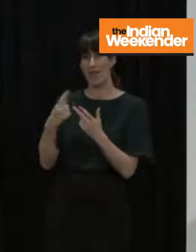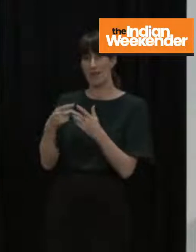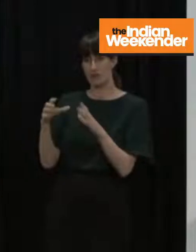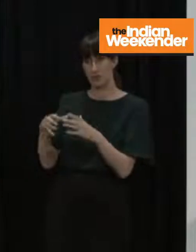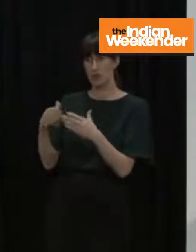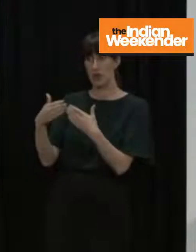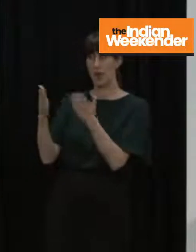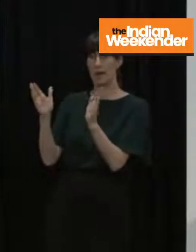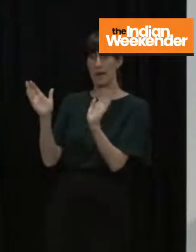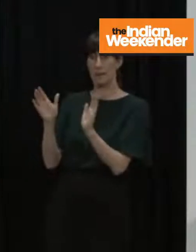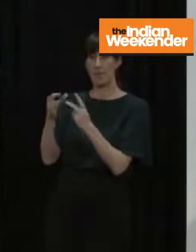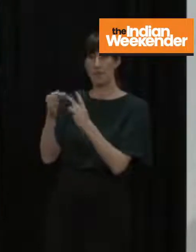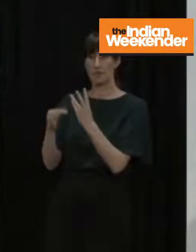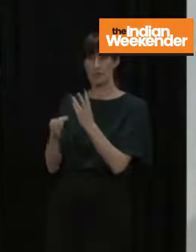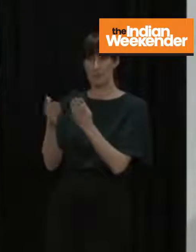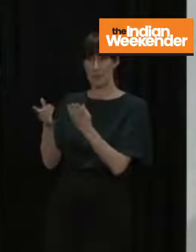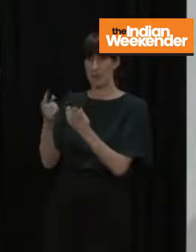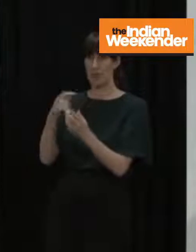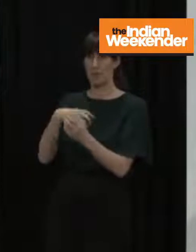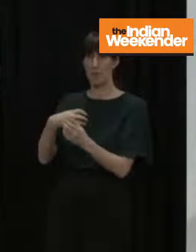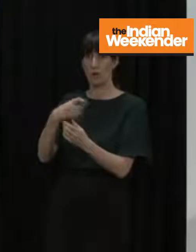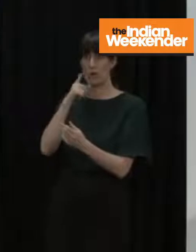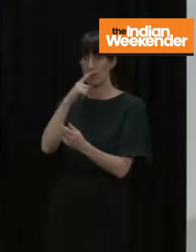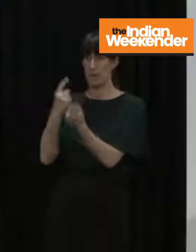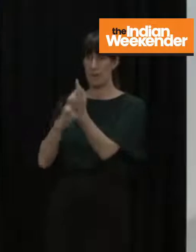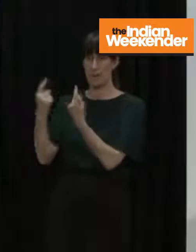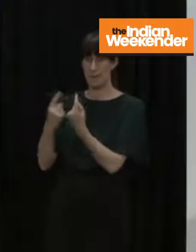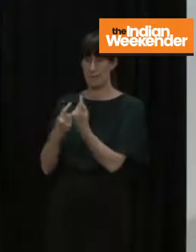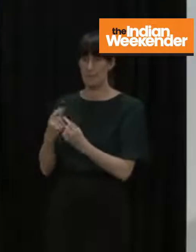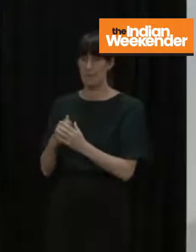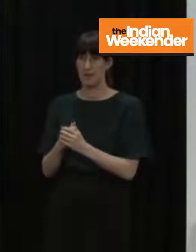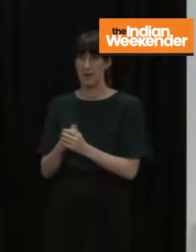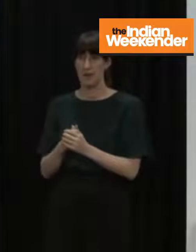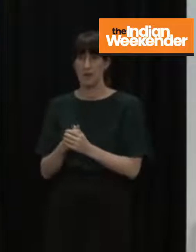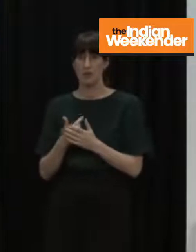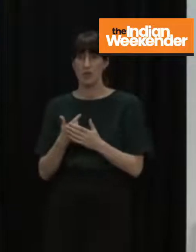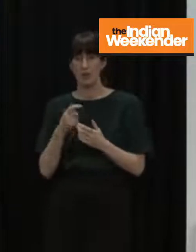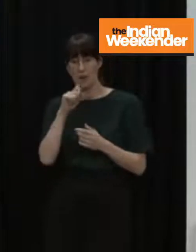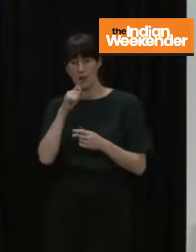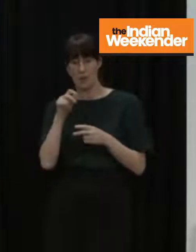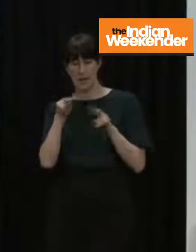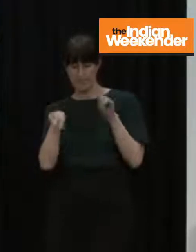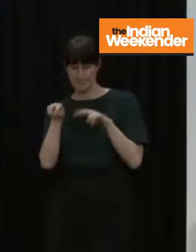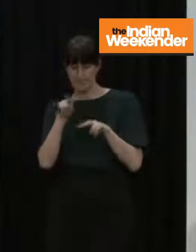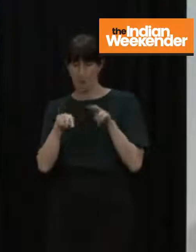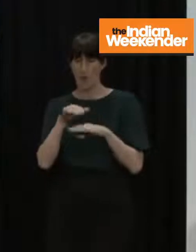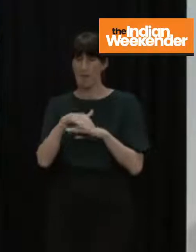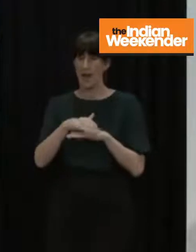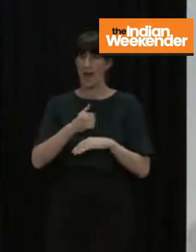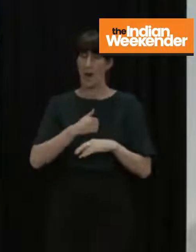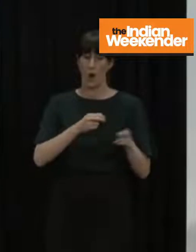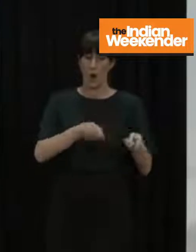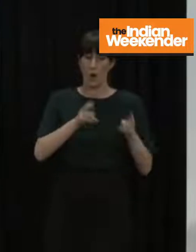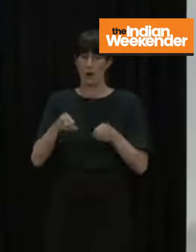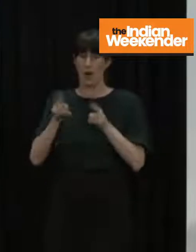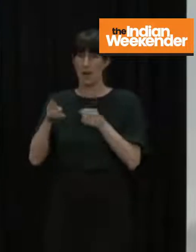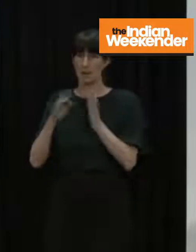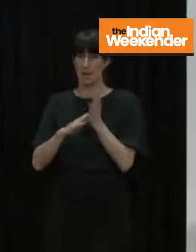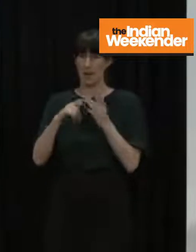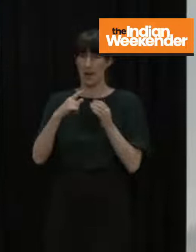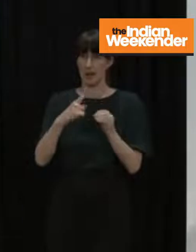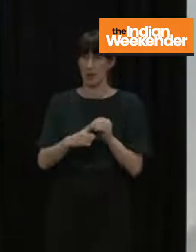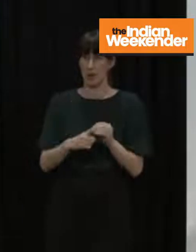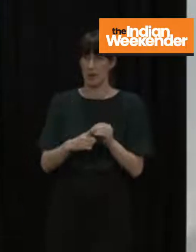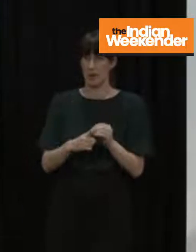So over the next few weeks, we'll be having another look at how we make use of MIQ. It won't necessarily mean that all of the MIQ facilities that we've